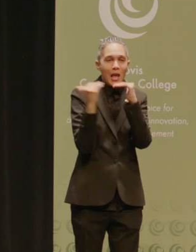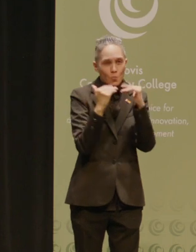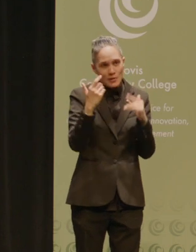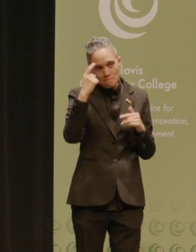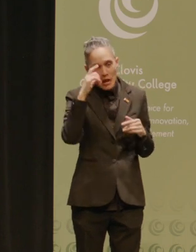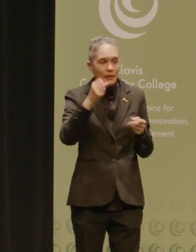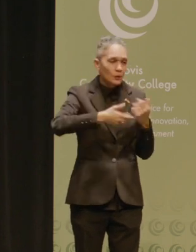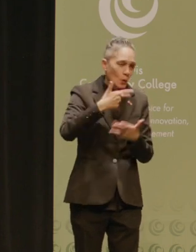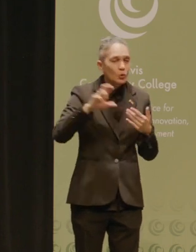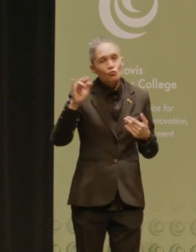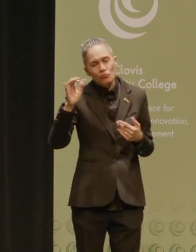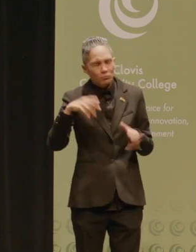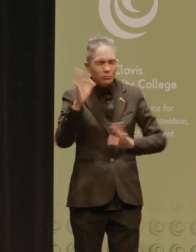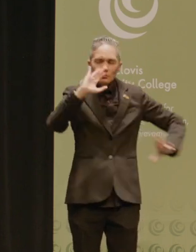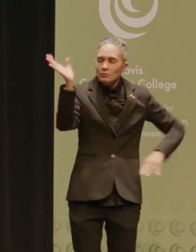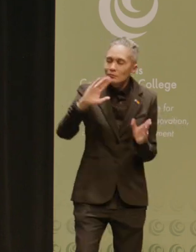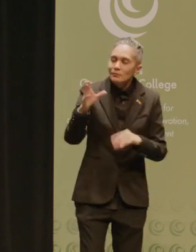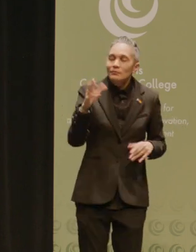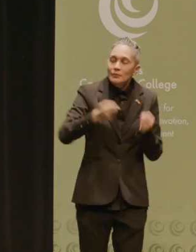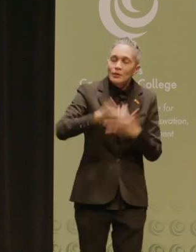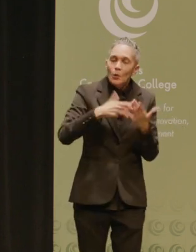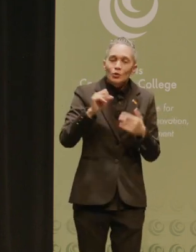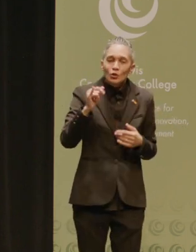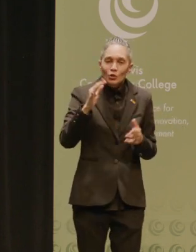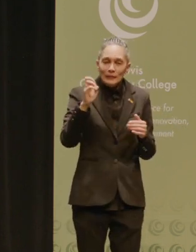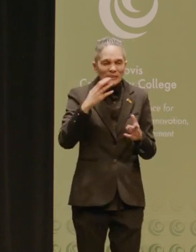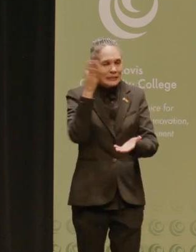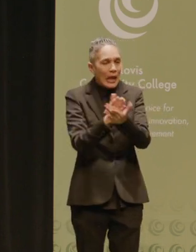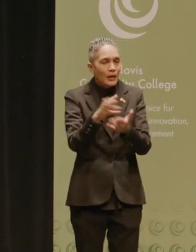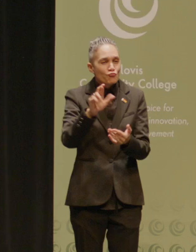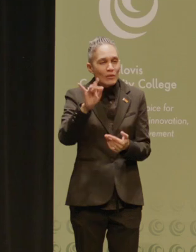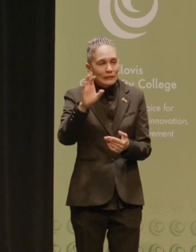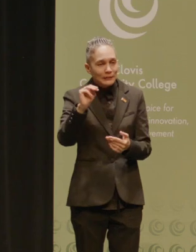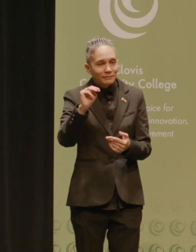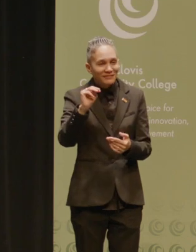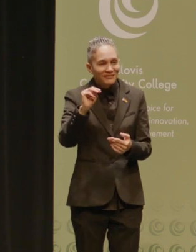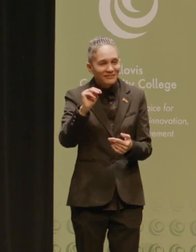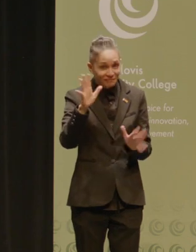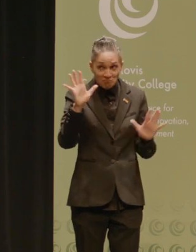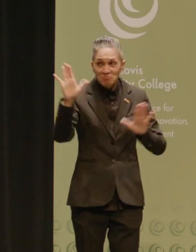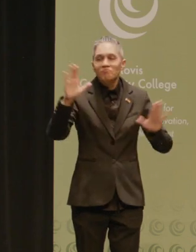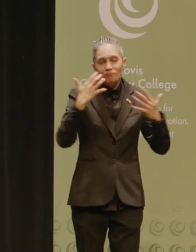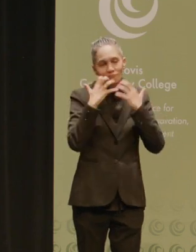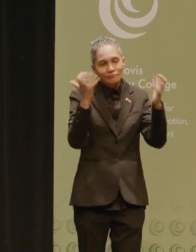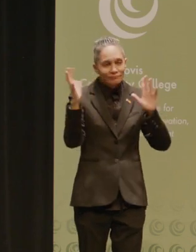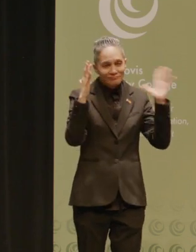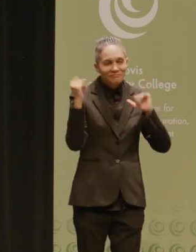social racism, social justice, and ending racism. How many are for that? Okay.